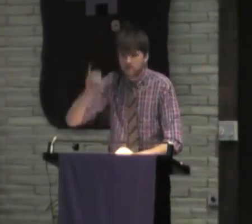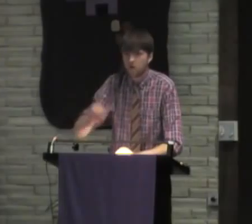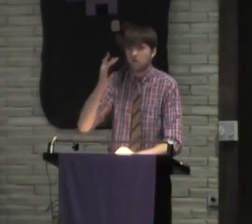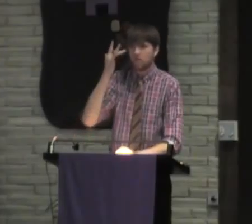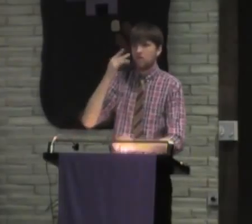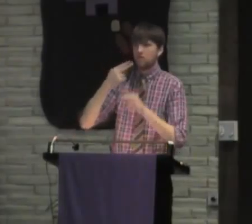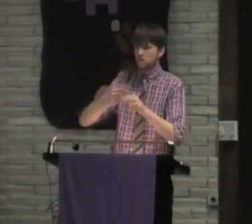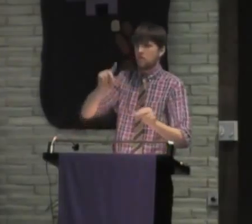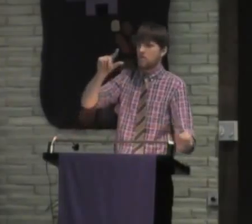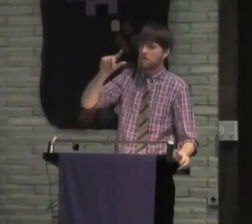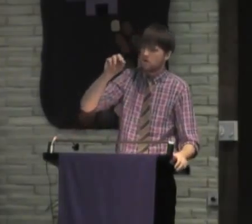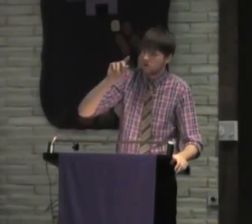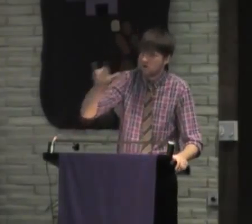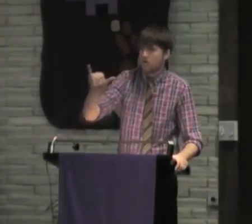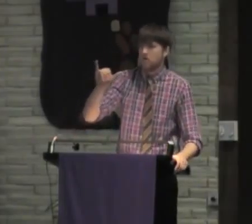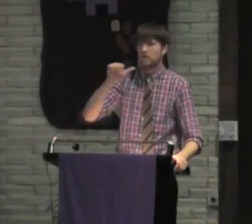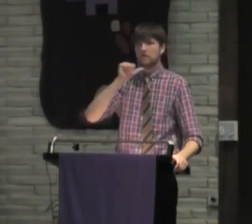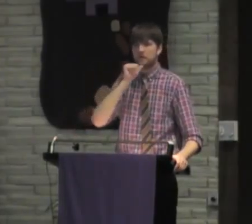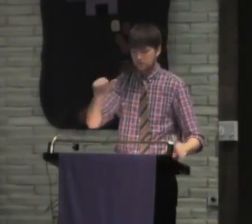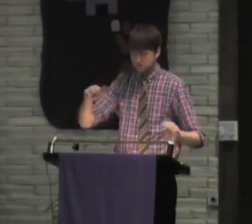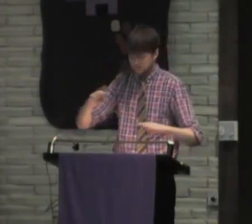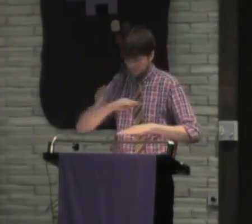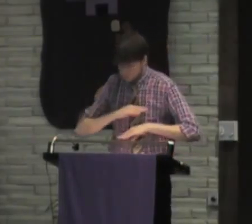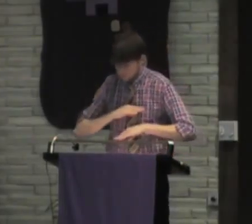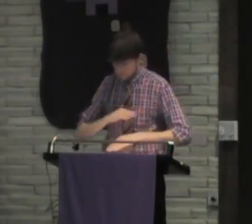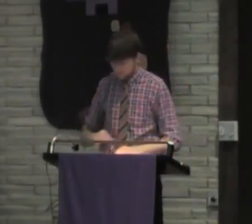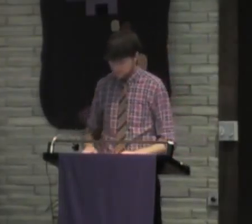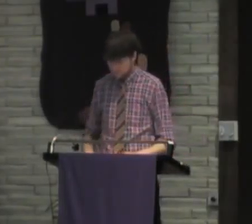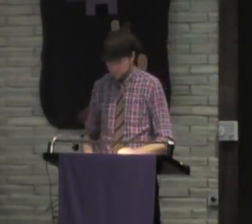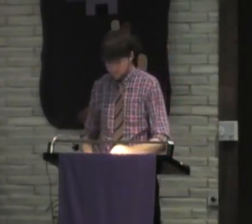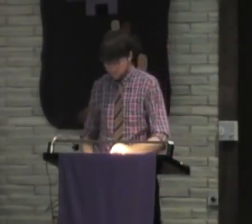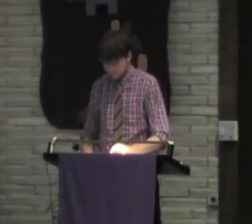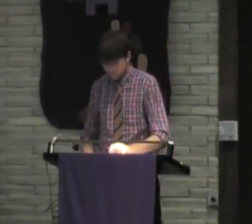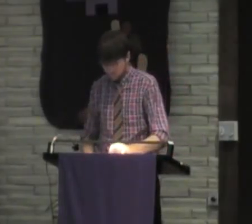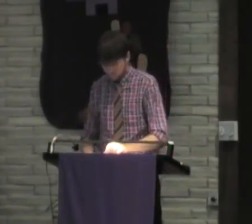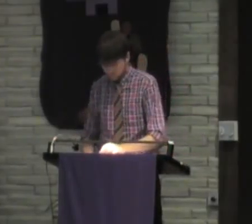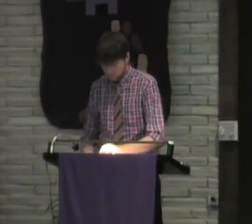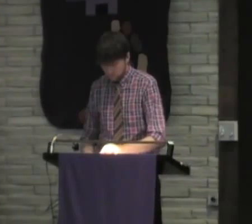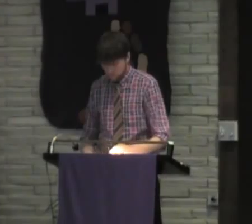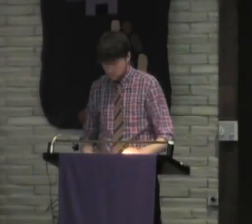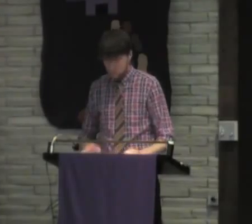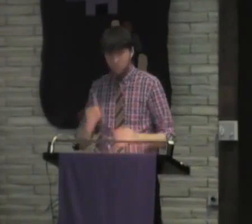plan. And that's why it's called godly dissatisfaction.